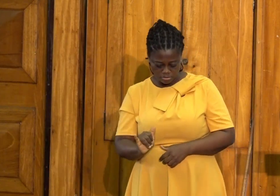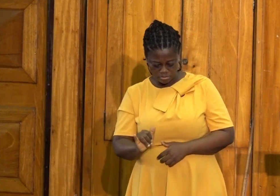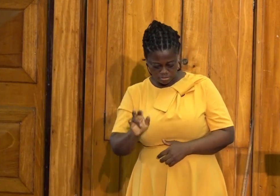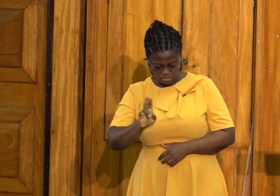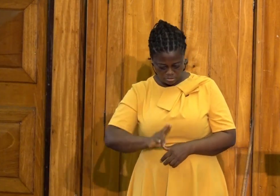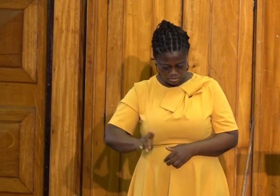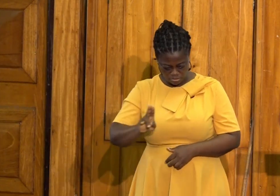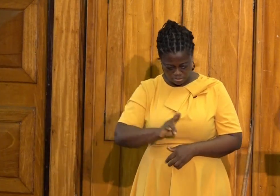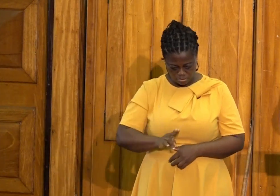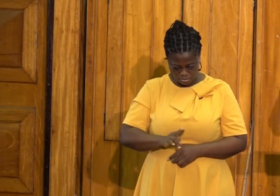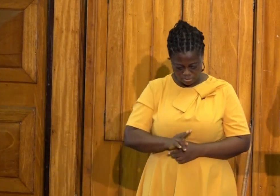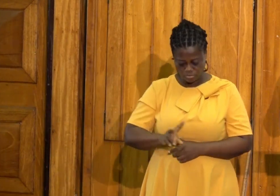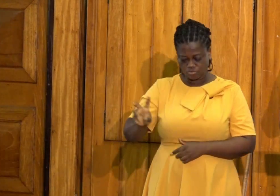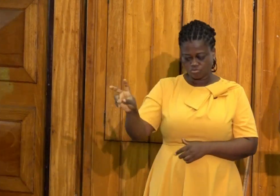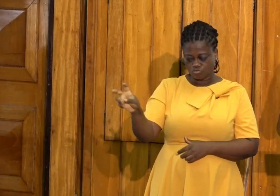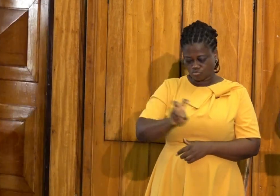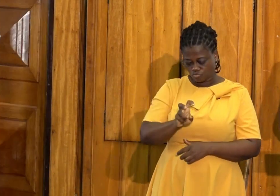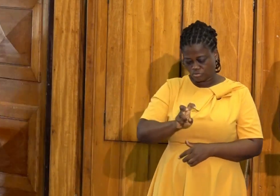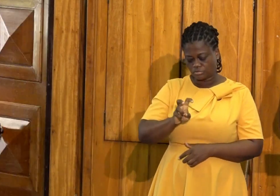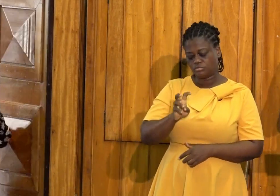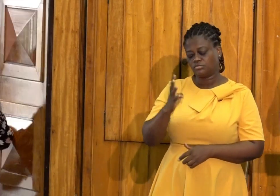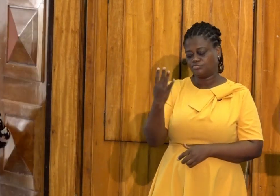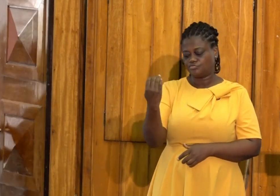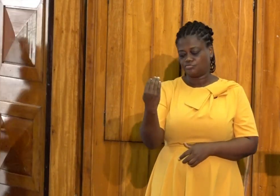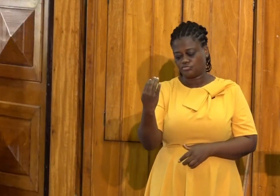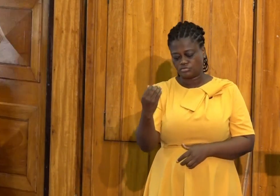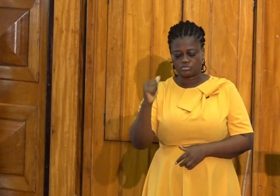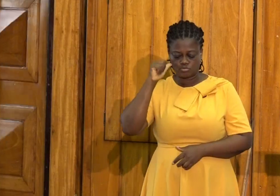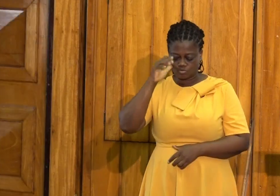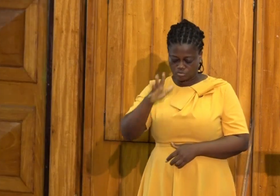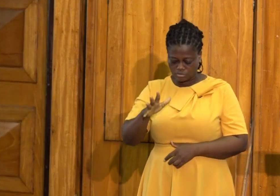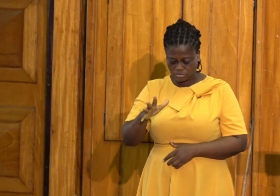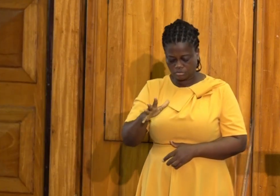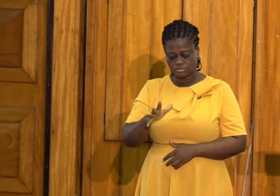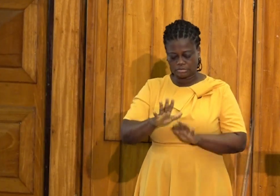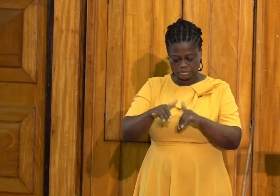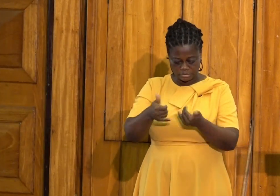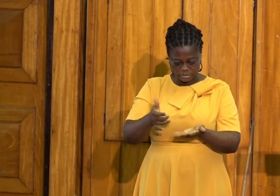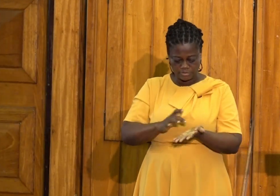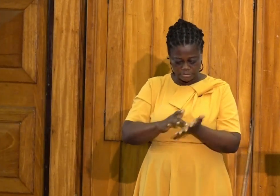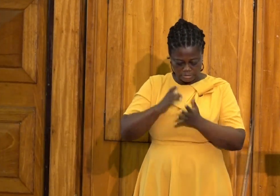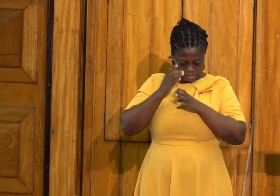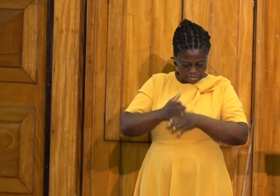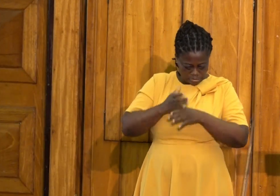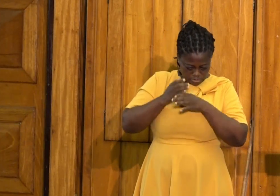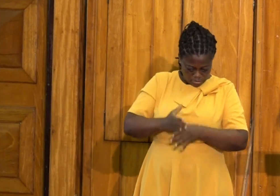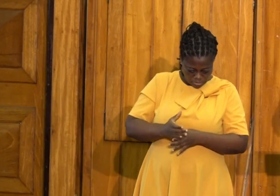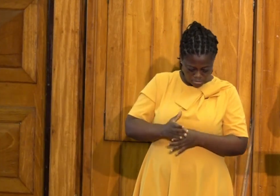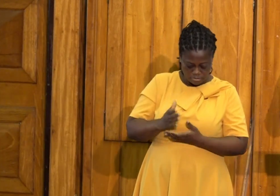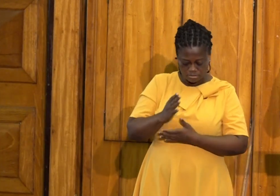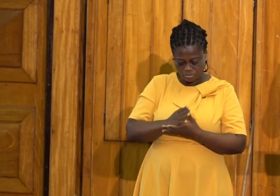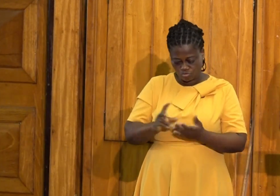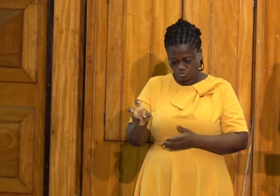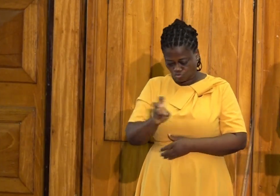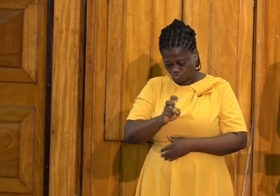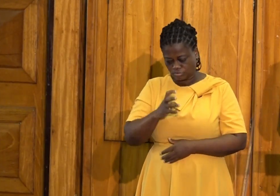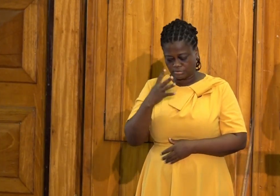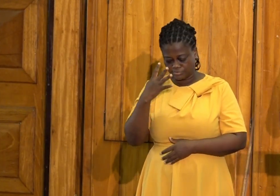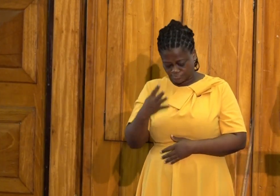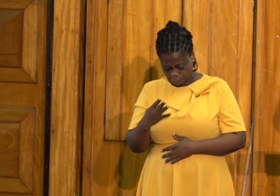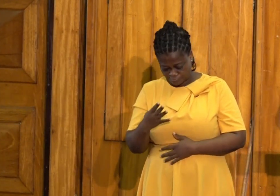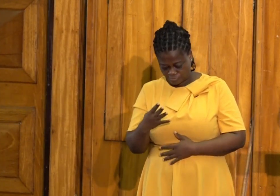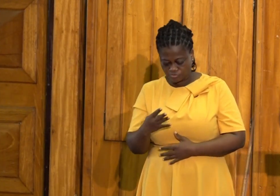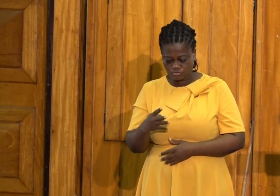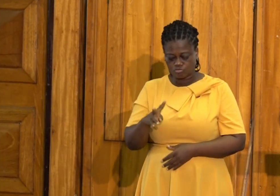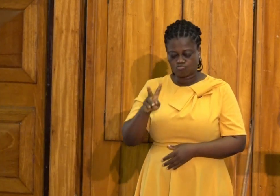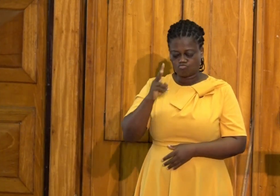Of the 214 women treated, 204 were eligible for follow-up because 5 had